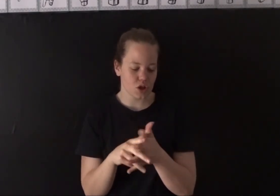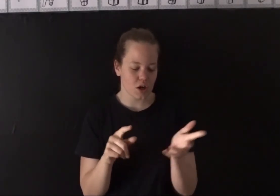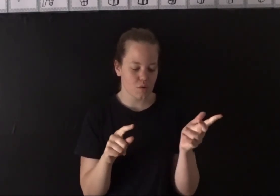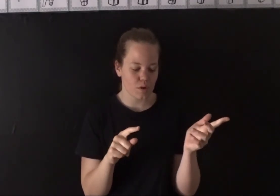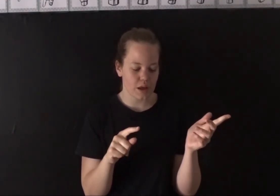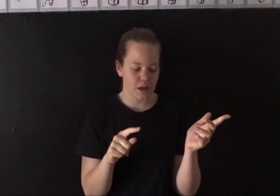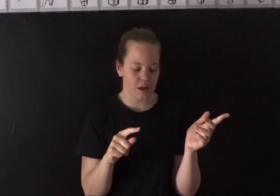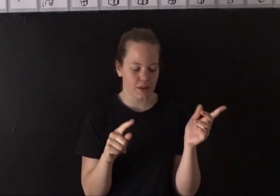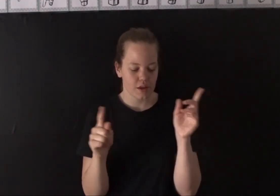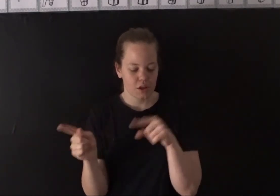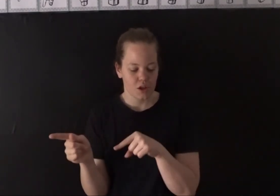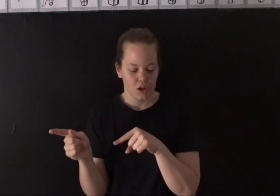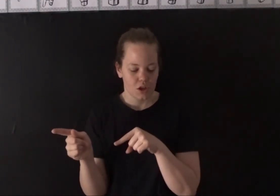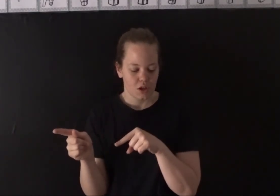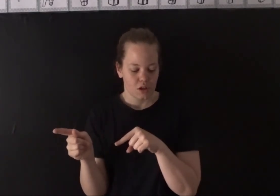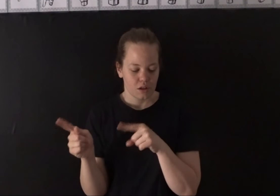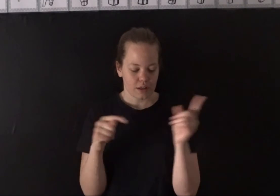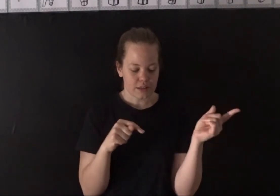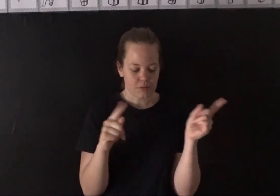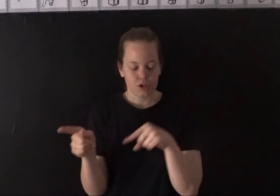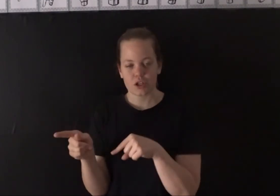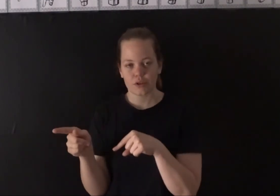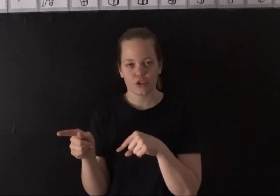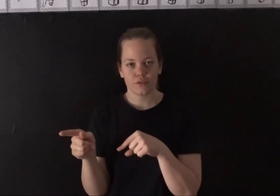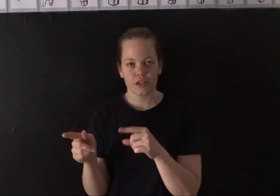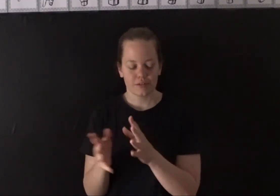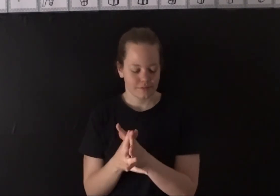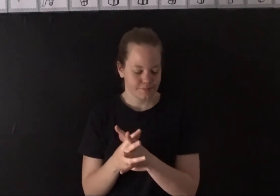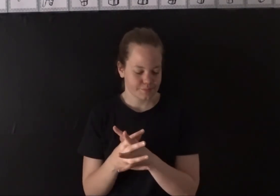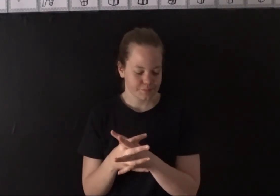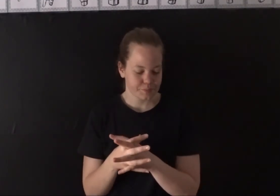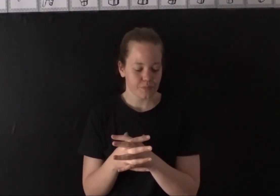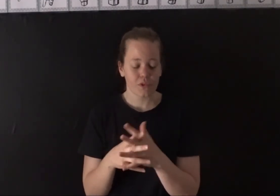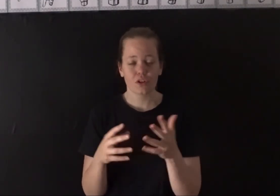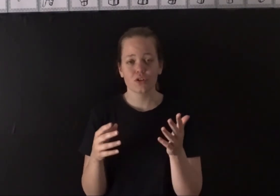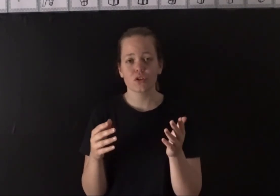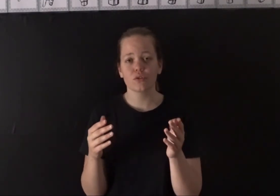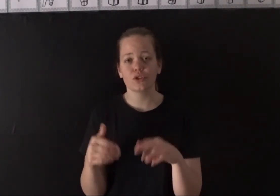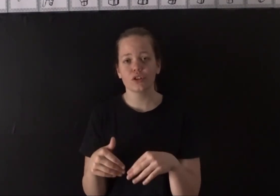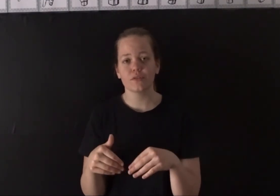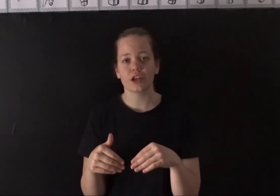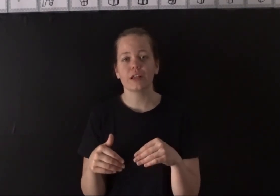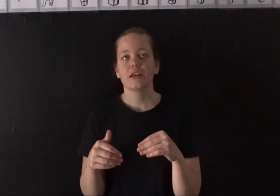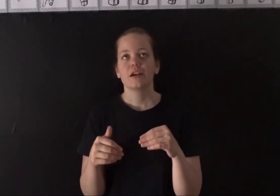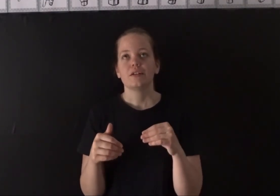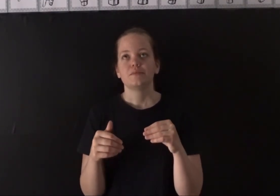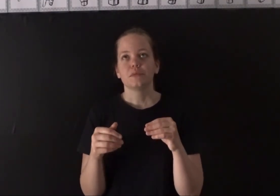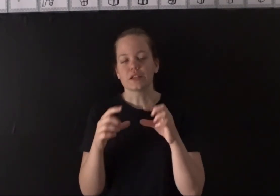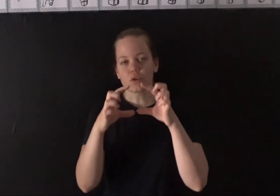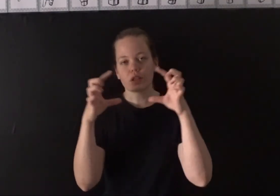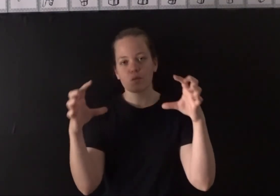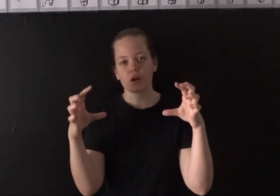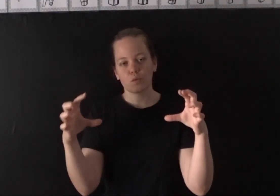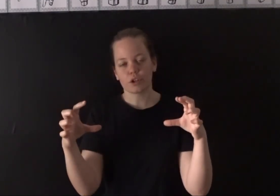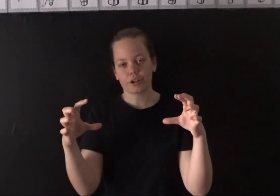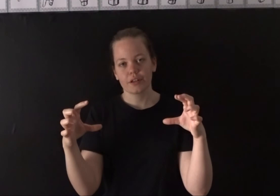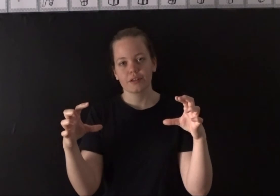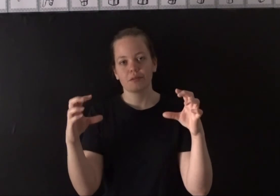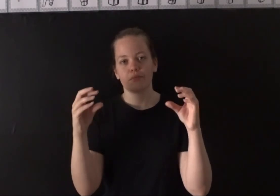start with, let's see, we'll start with Nunavut. So Nunavut, it's only one word, but